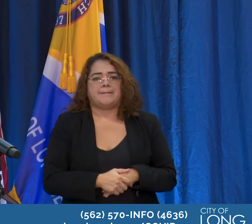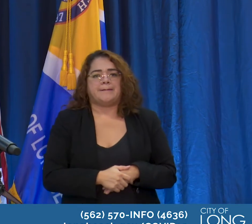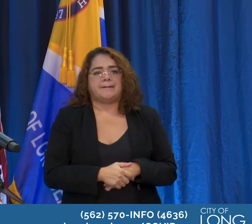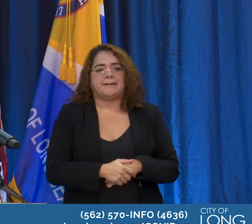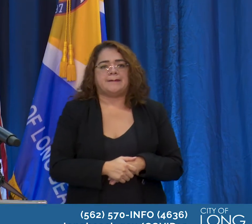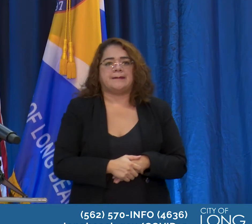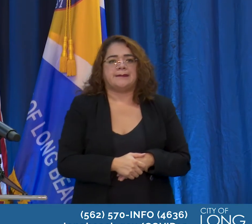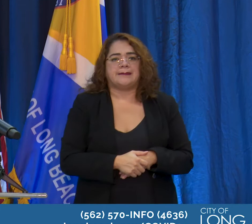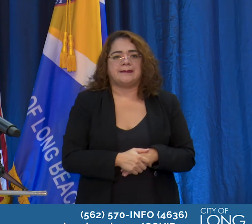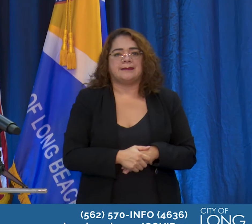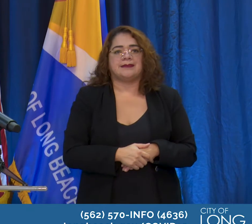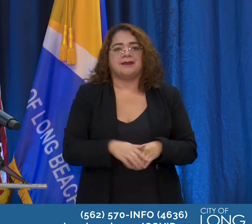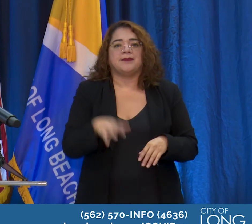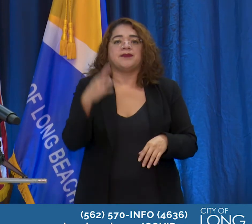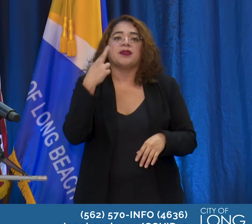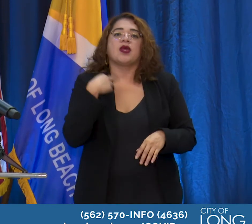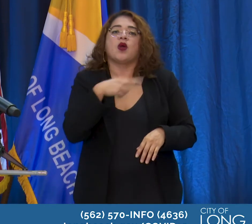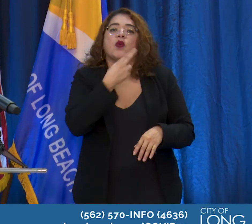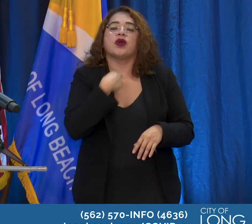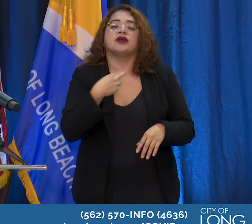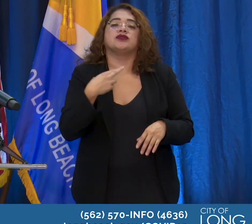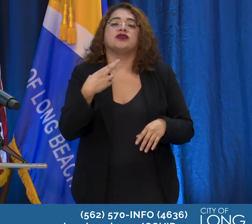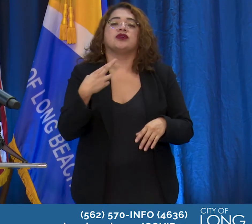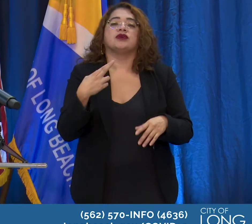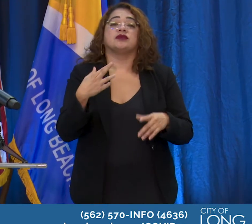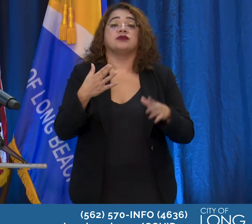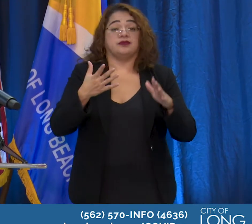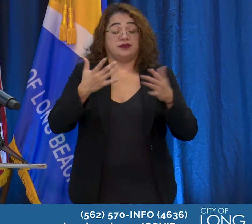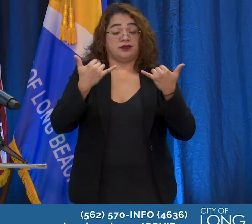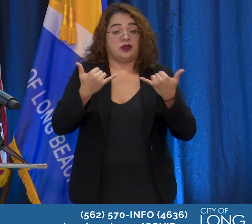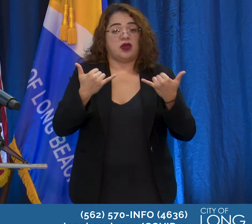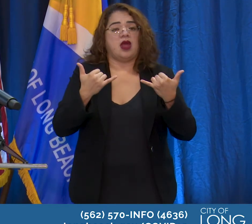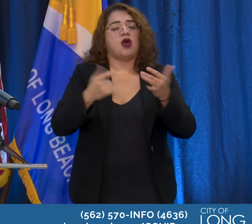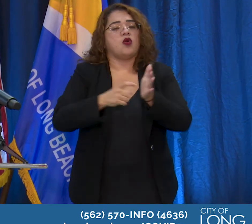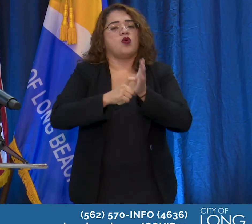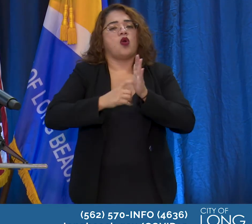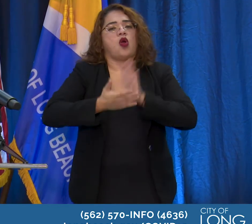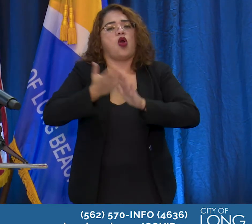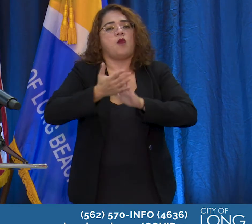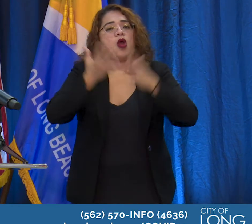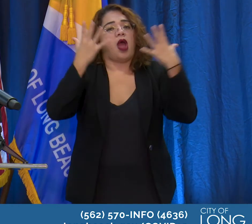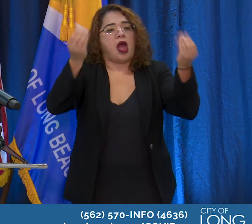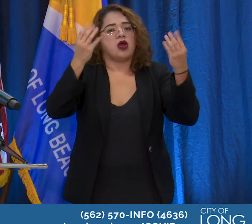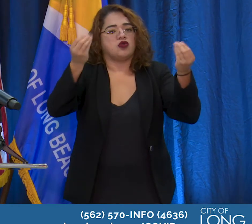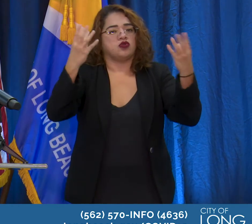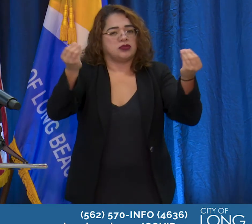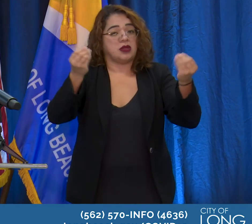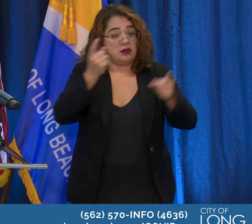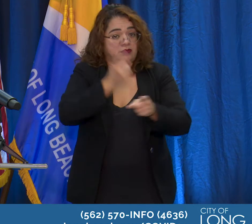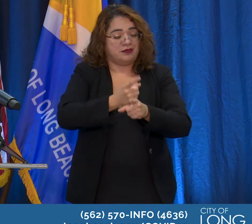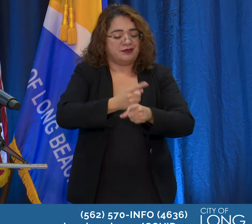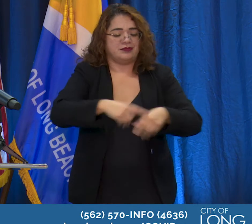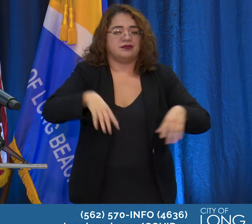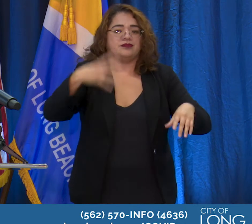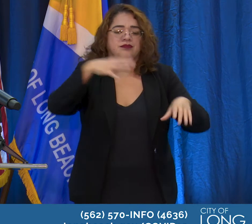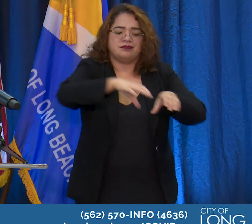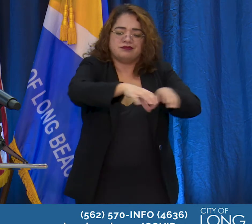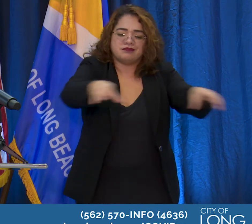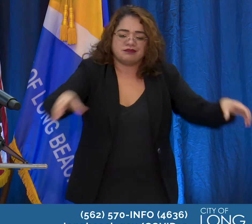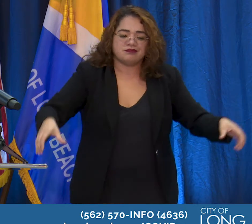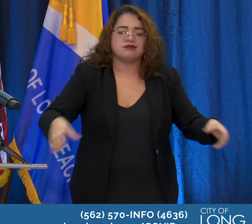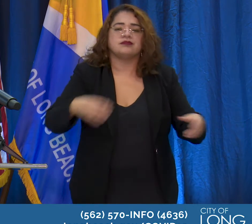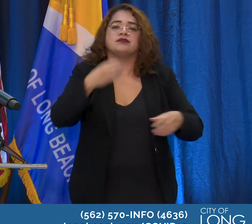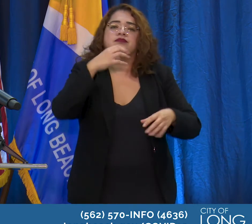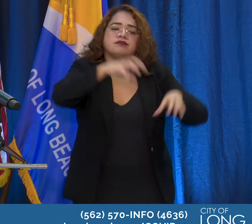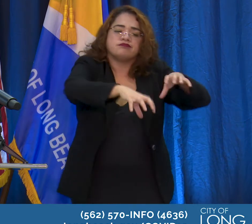So currently, restaurants are, required to operate outside with special spacing, service, safety protocols,